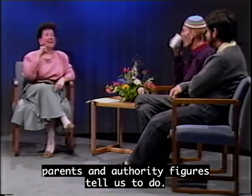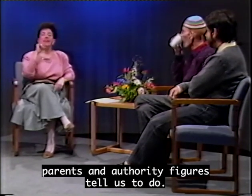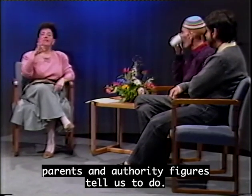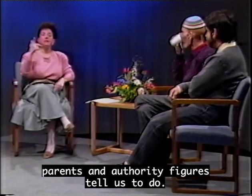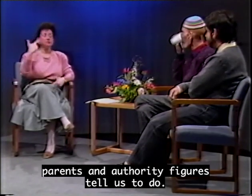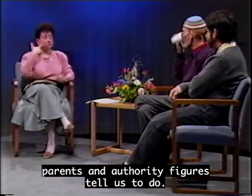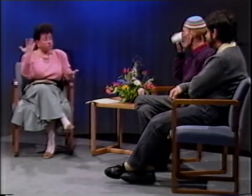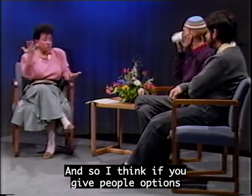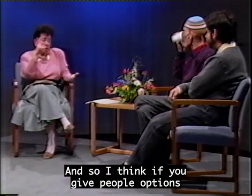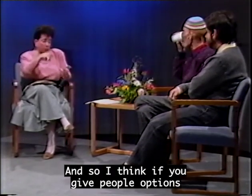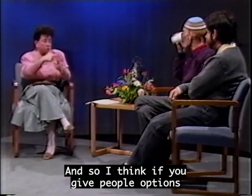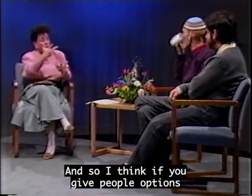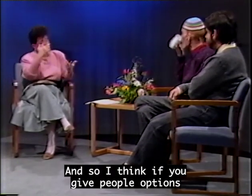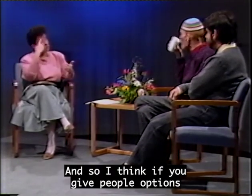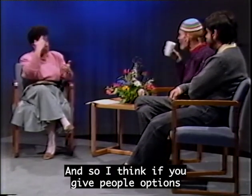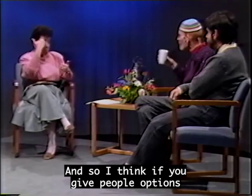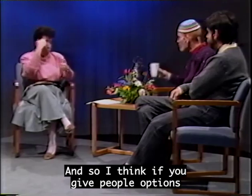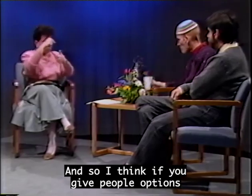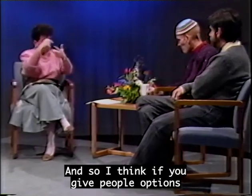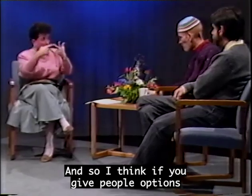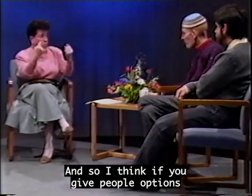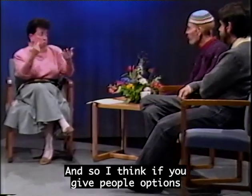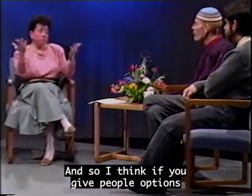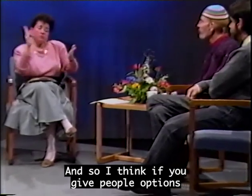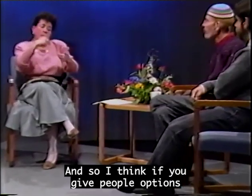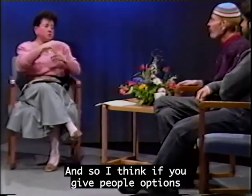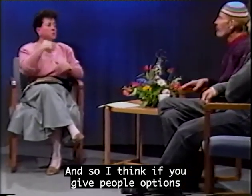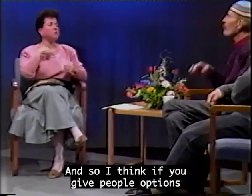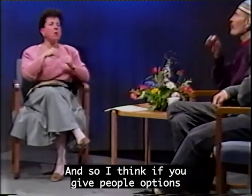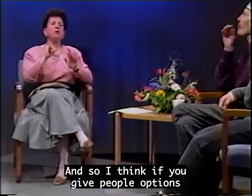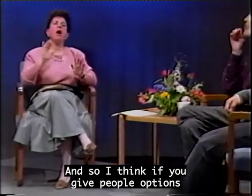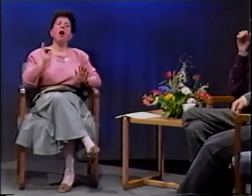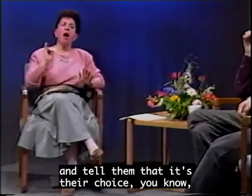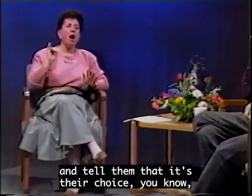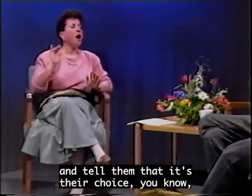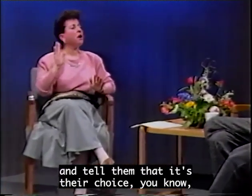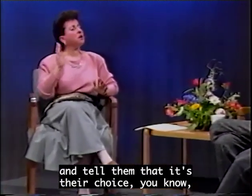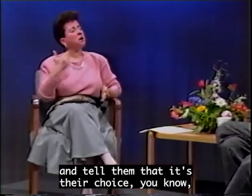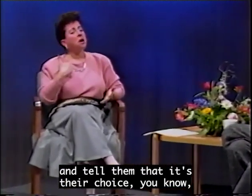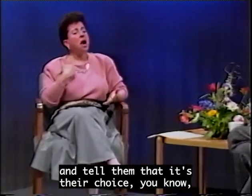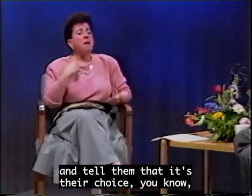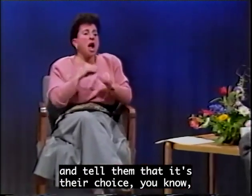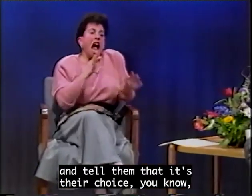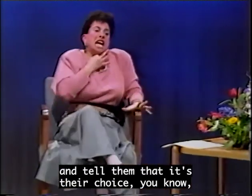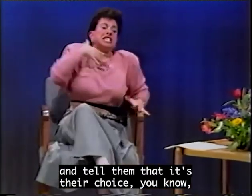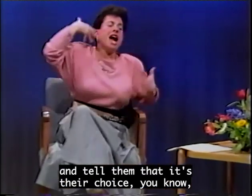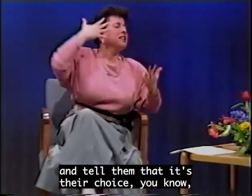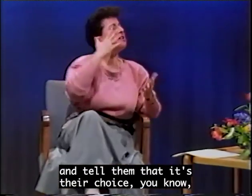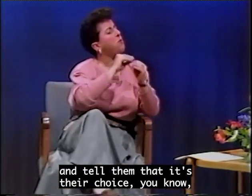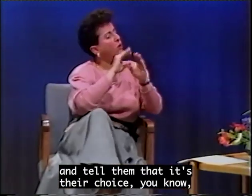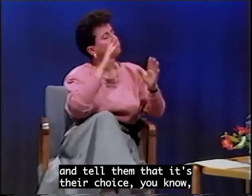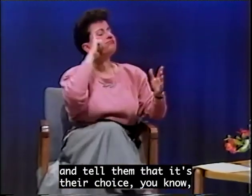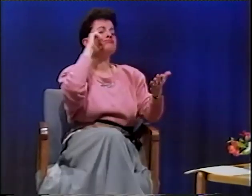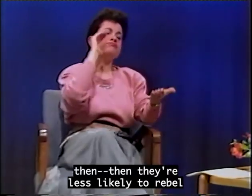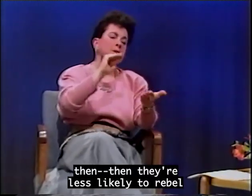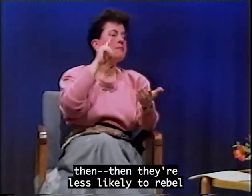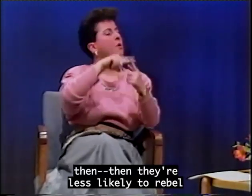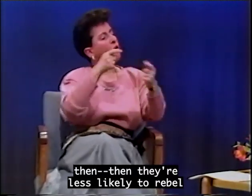to do. And so I think if you give people options and tell them that it's their choice, you know, then